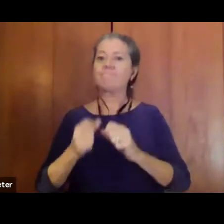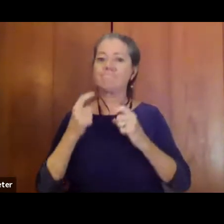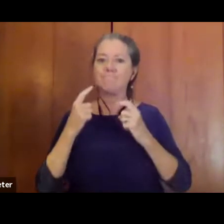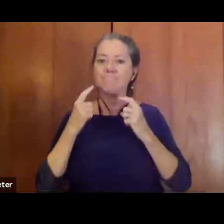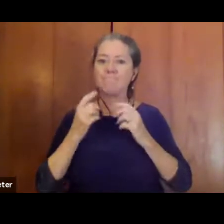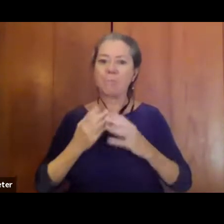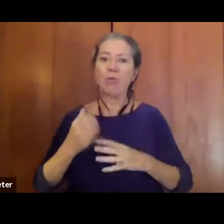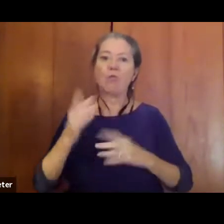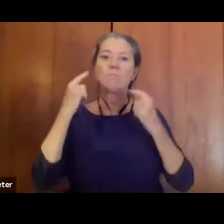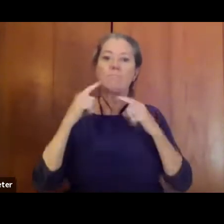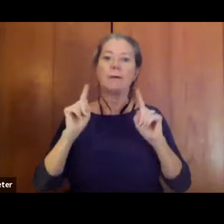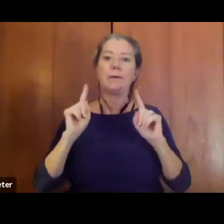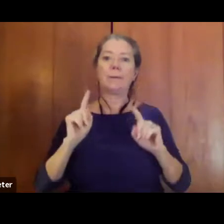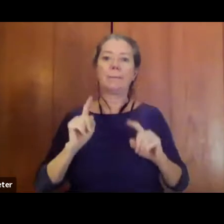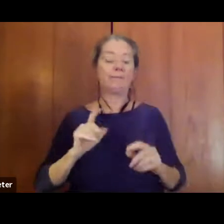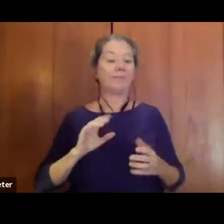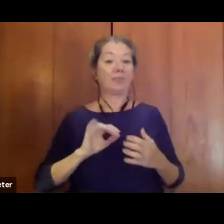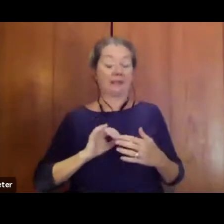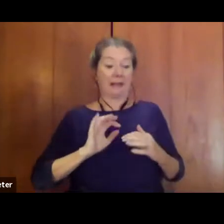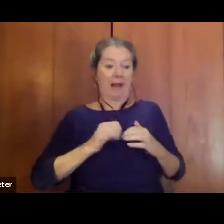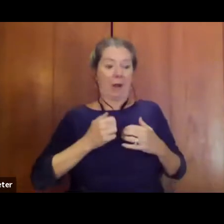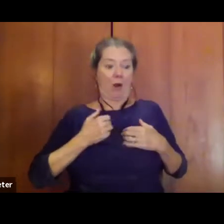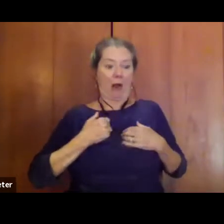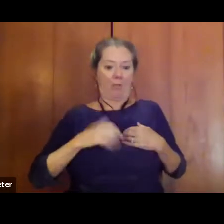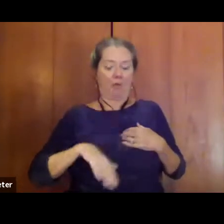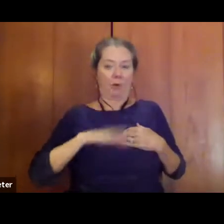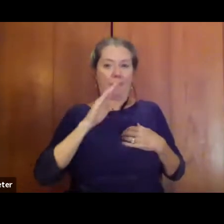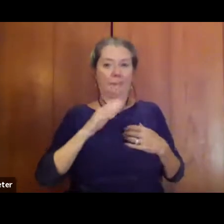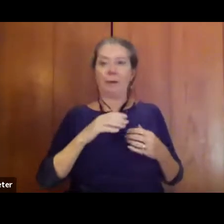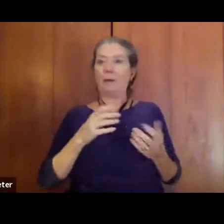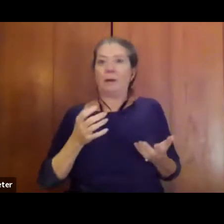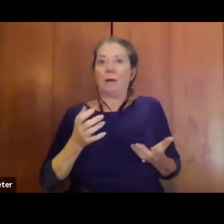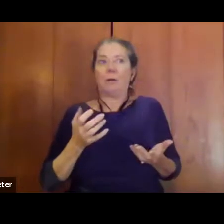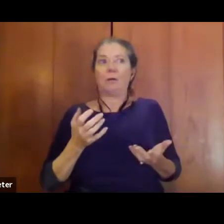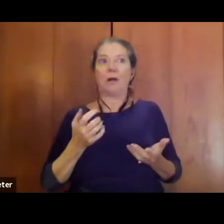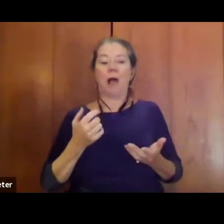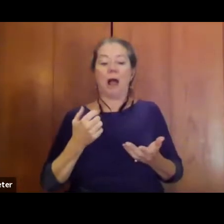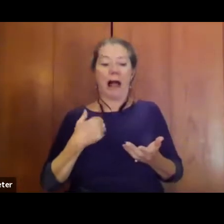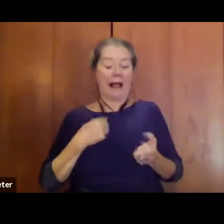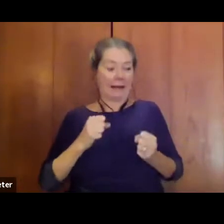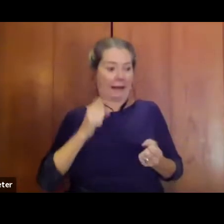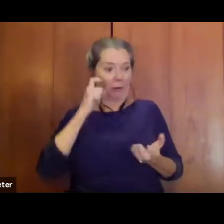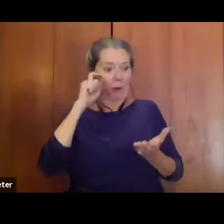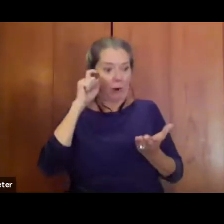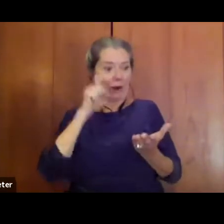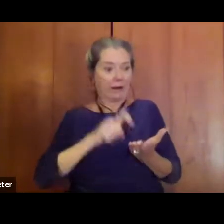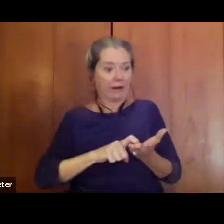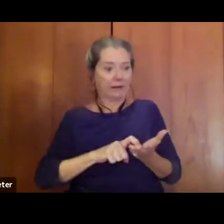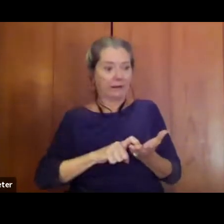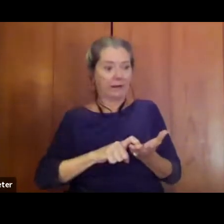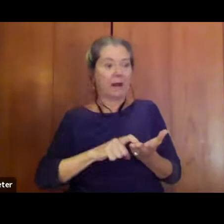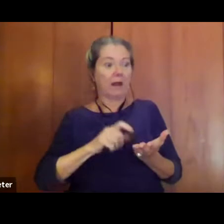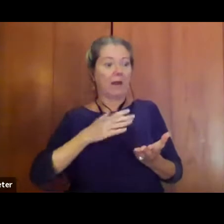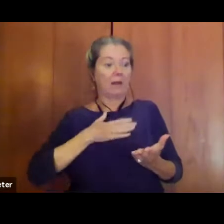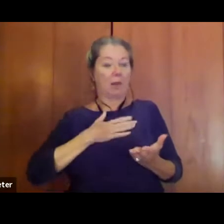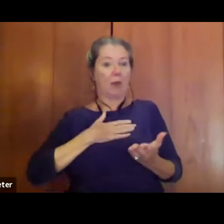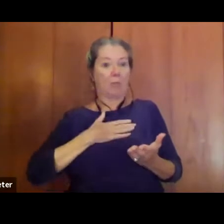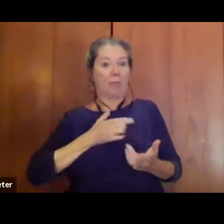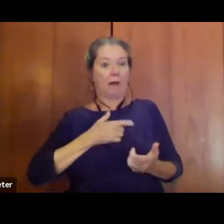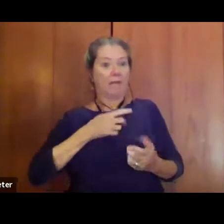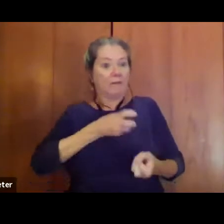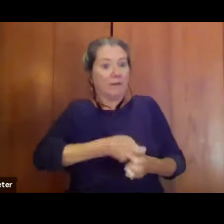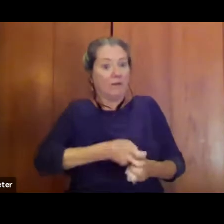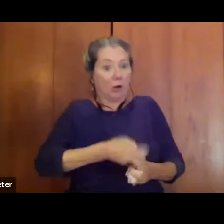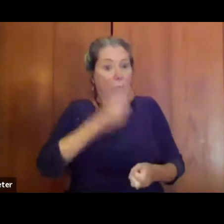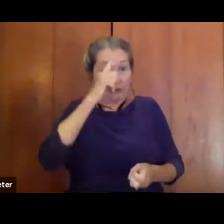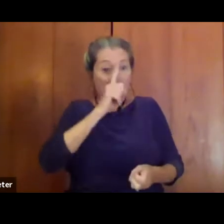my upbringing and culture, a blurring recognition of my difficult circumstances for sure. Whether the